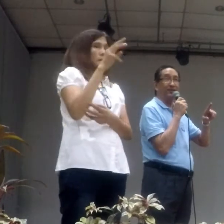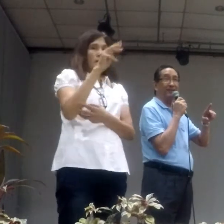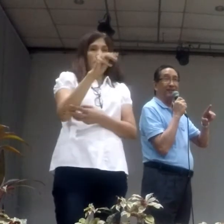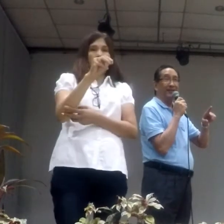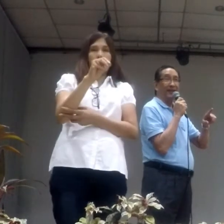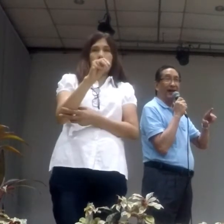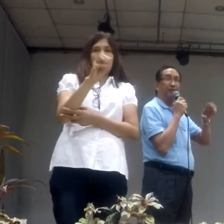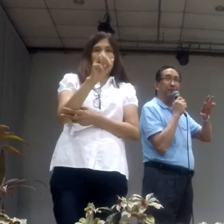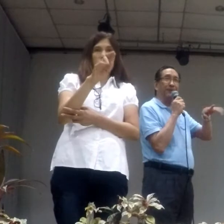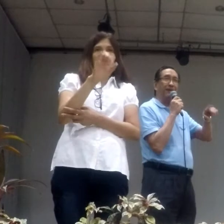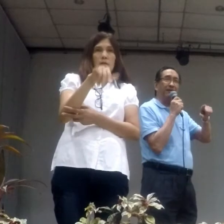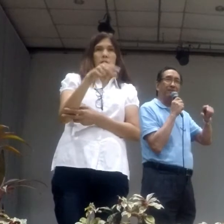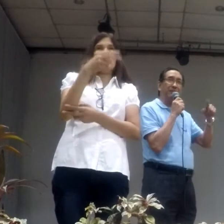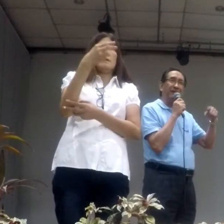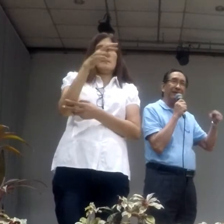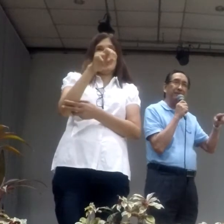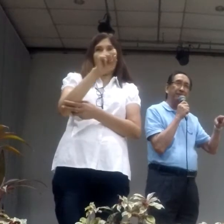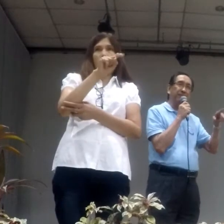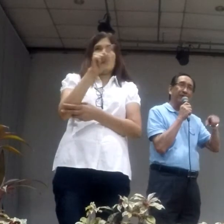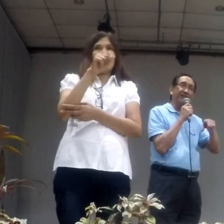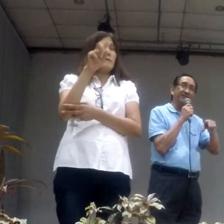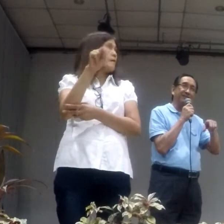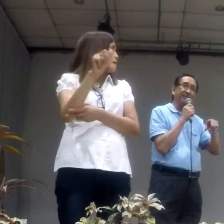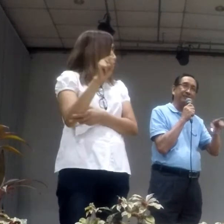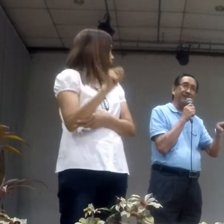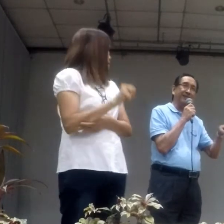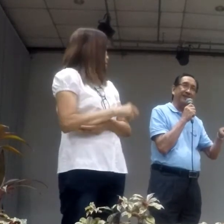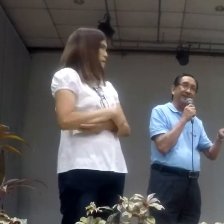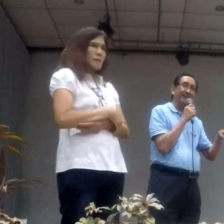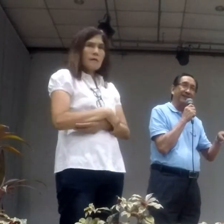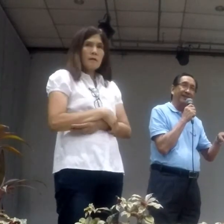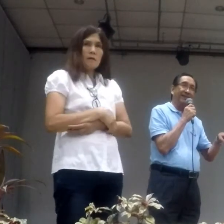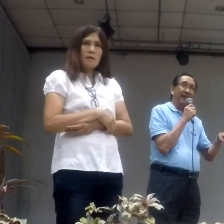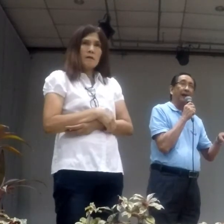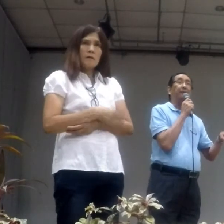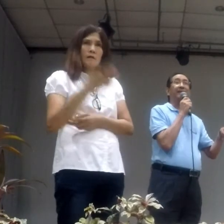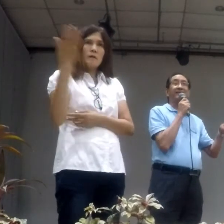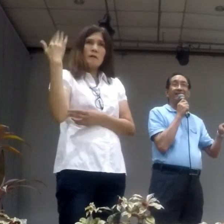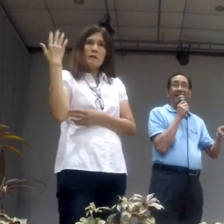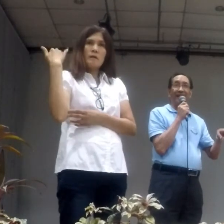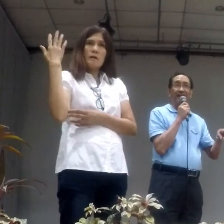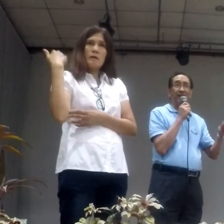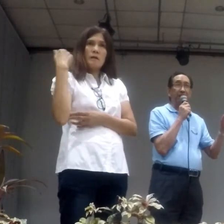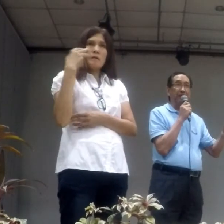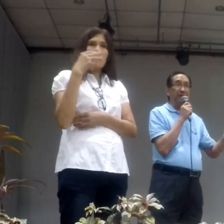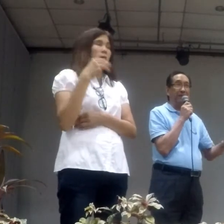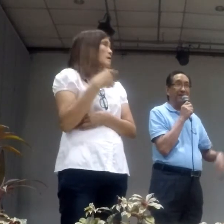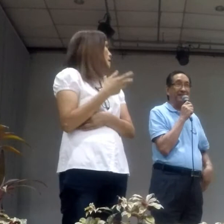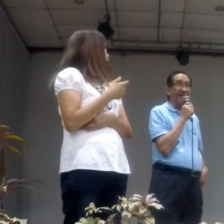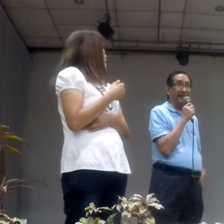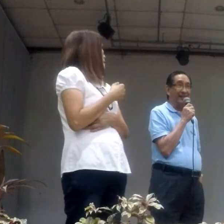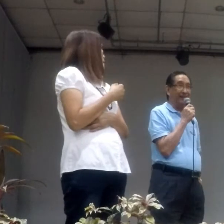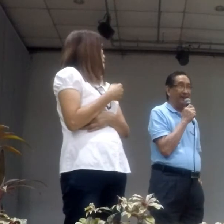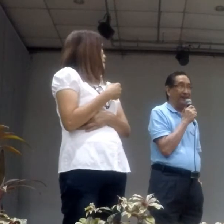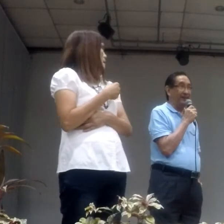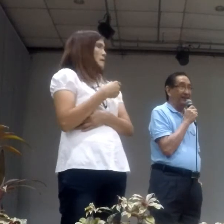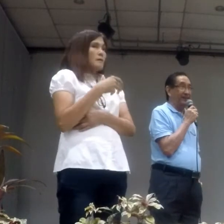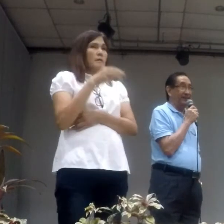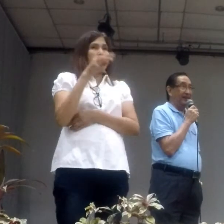Menci Hairstone, no? Anong family name before Hairstone at ba siya dati? Yagil. Menci Yagil. You remember Menci